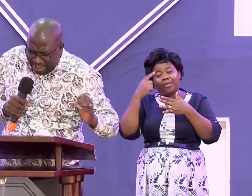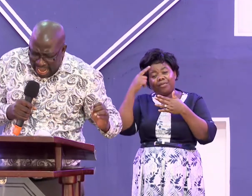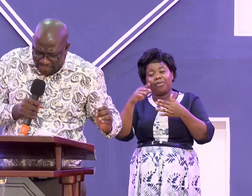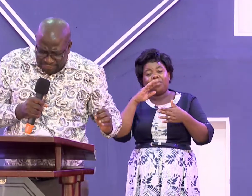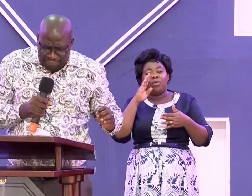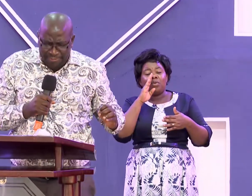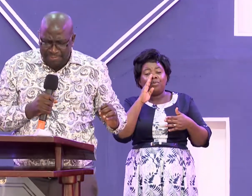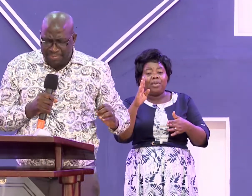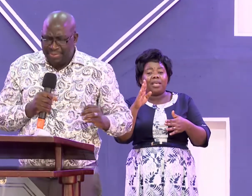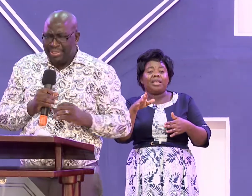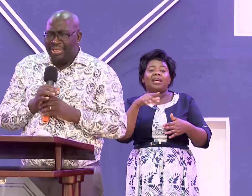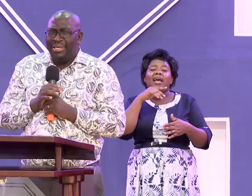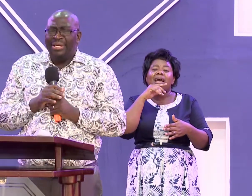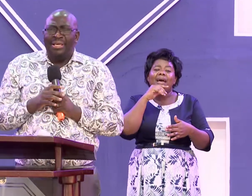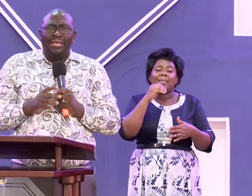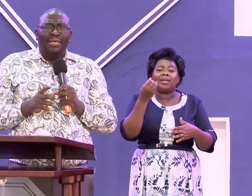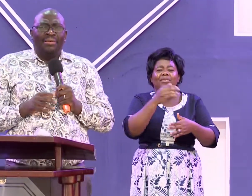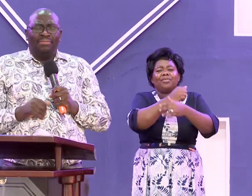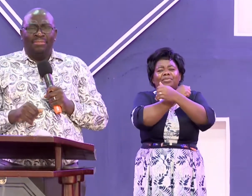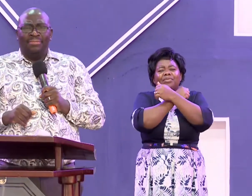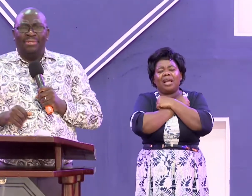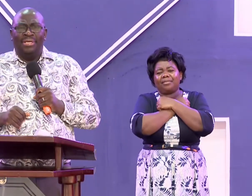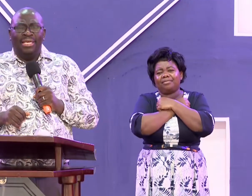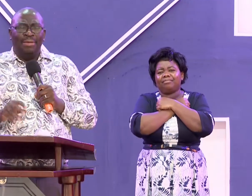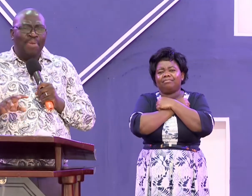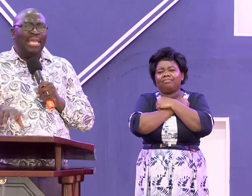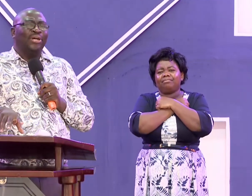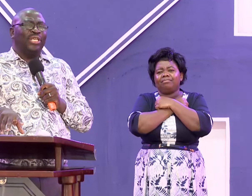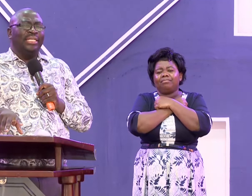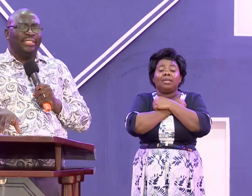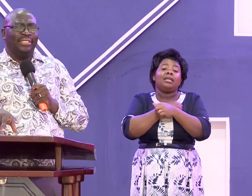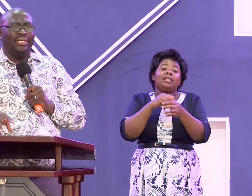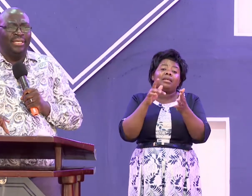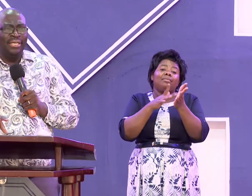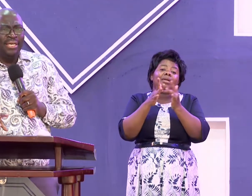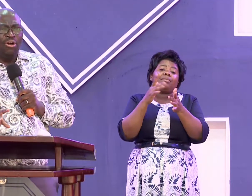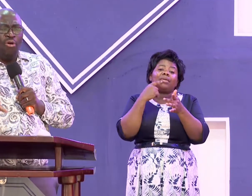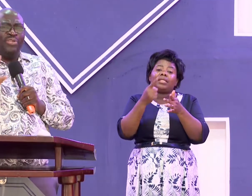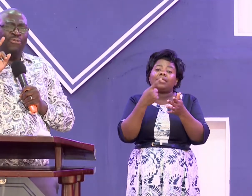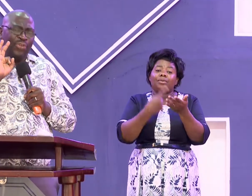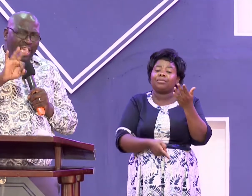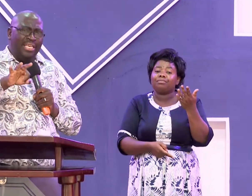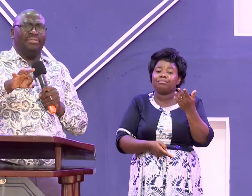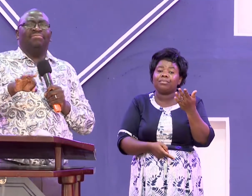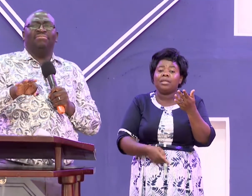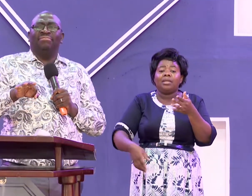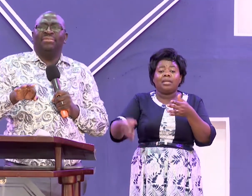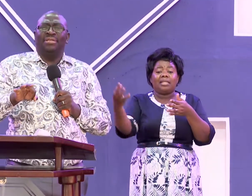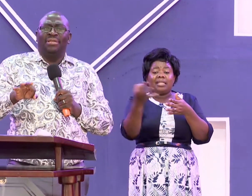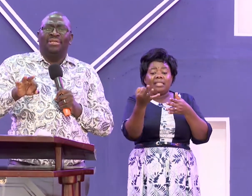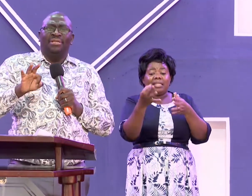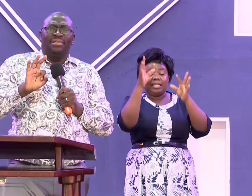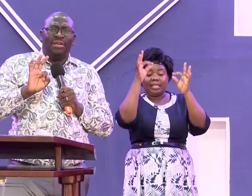of love. Webale nnyo okubeera omusajja ow'okwagala. The Bible says, Bible yegamba, of the three, nti